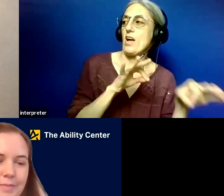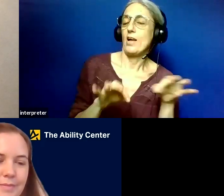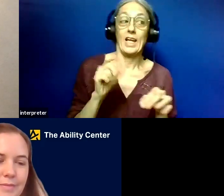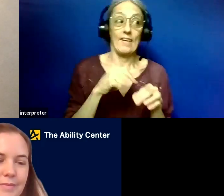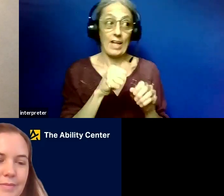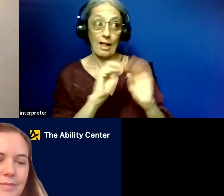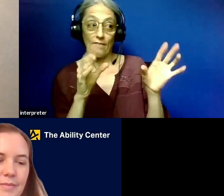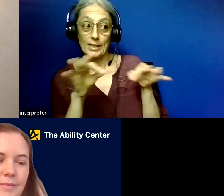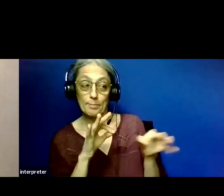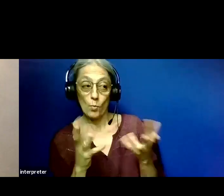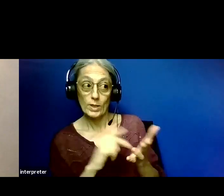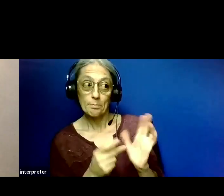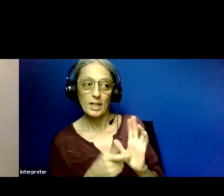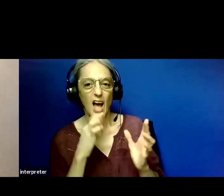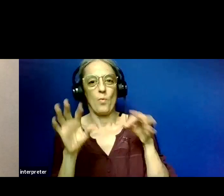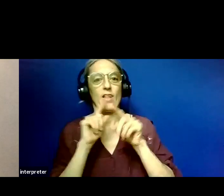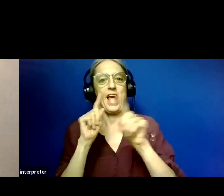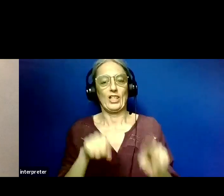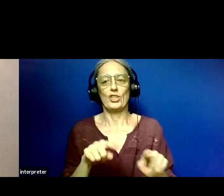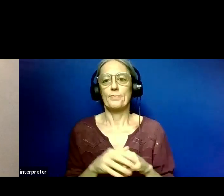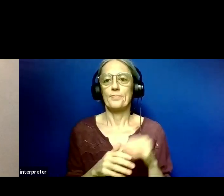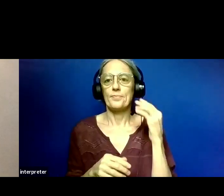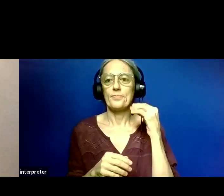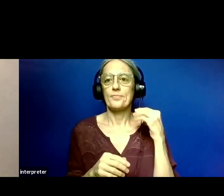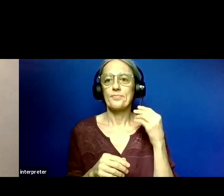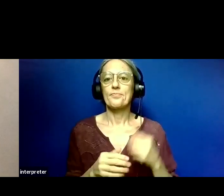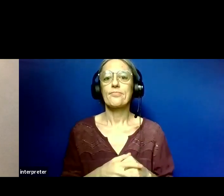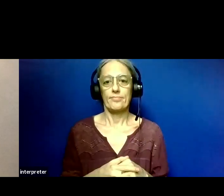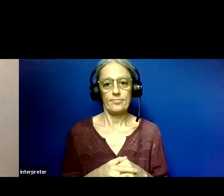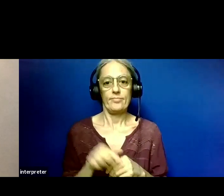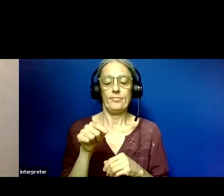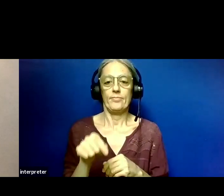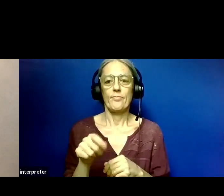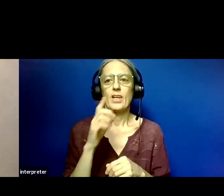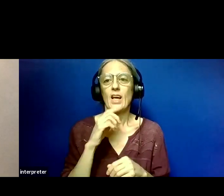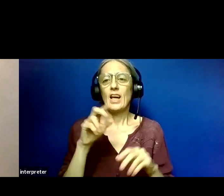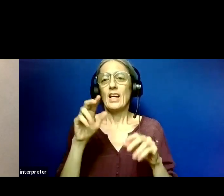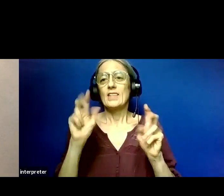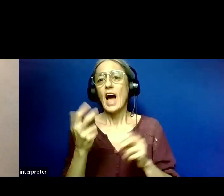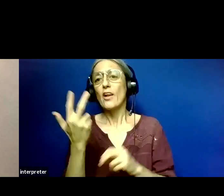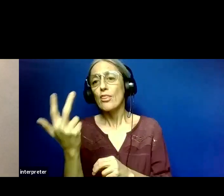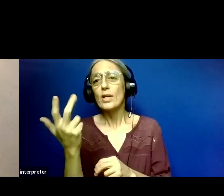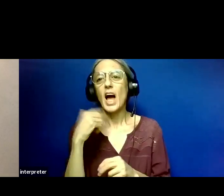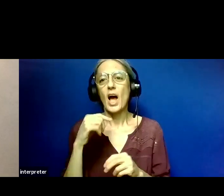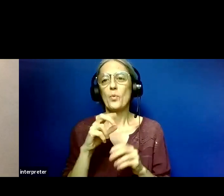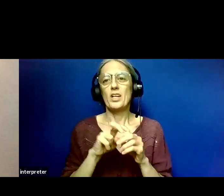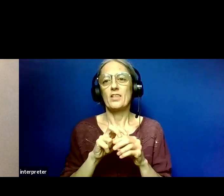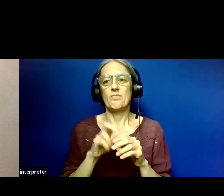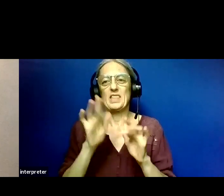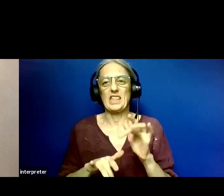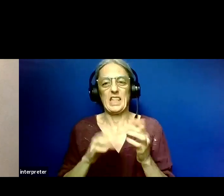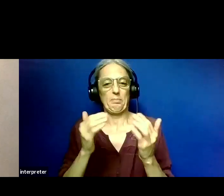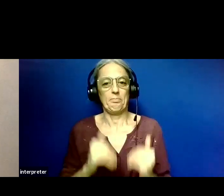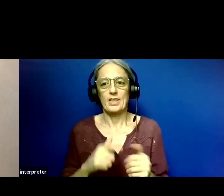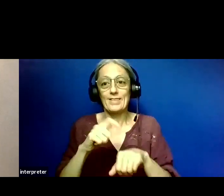great. So I'm going to skip over some of the Title III for time because I